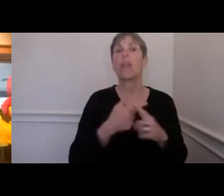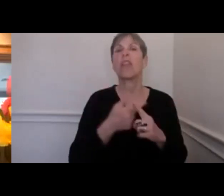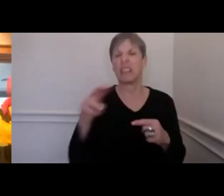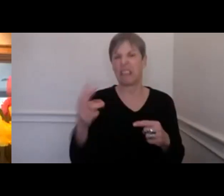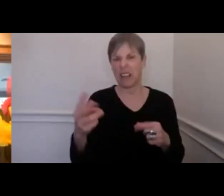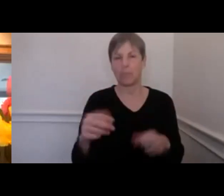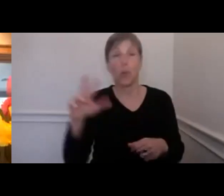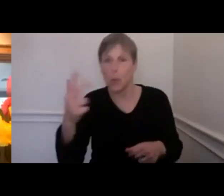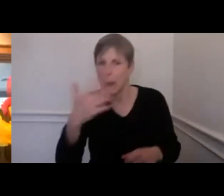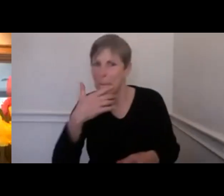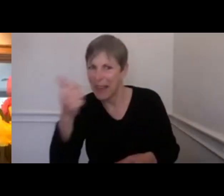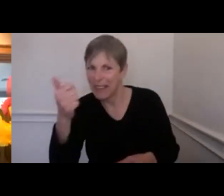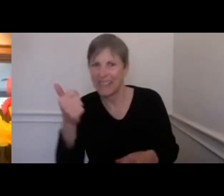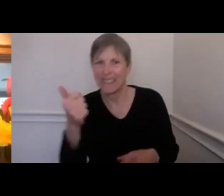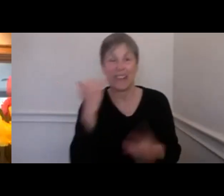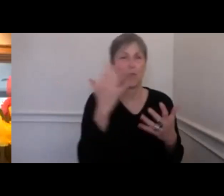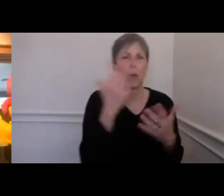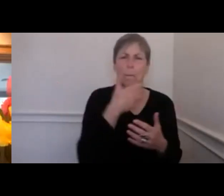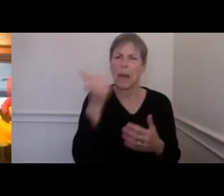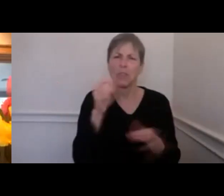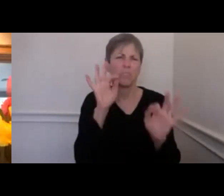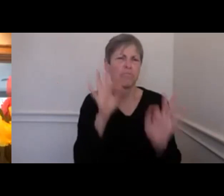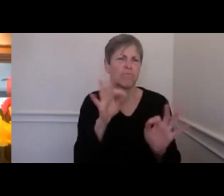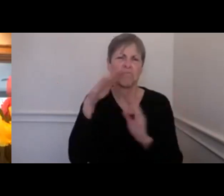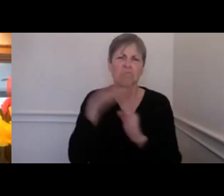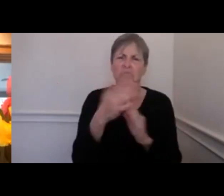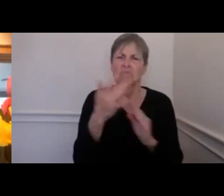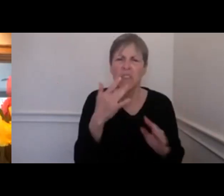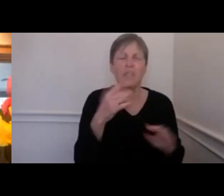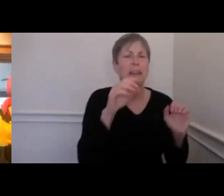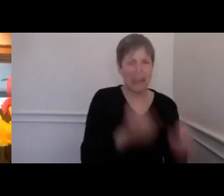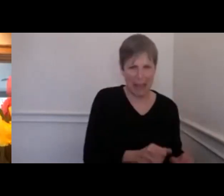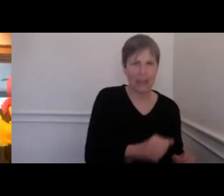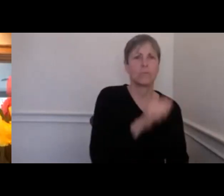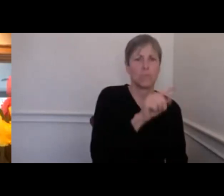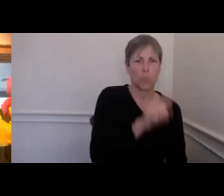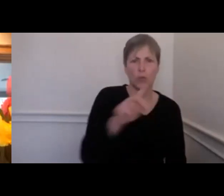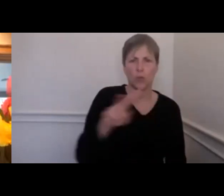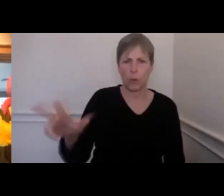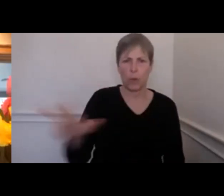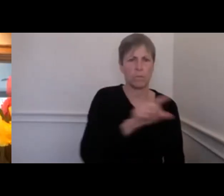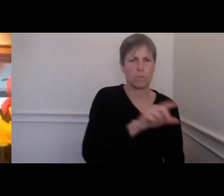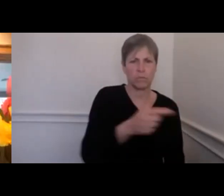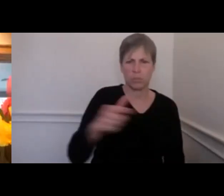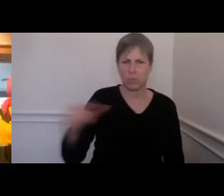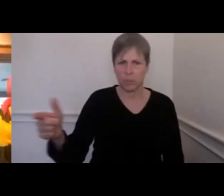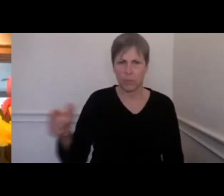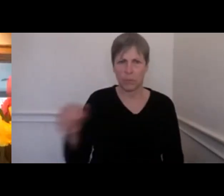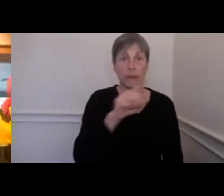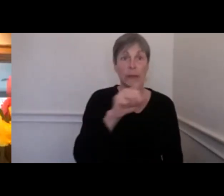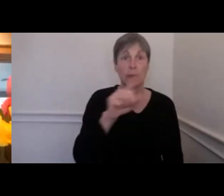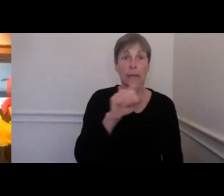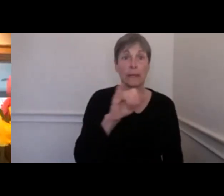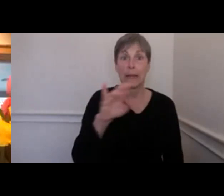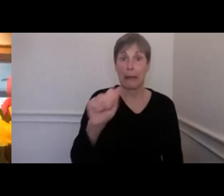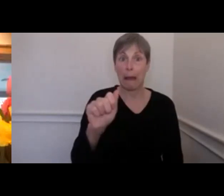succession sowing is key. With zinnias, you can have one succession. Honestly, we just have one succession of